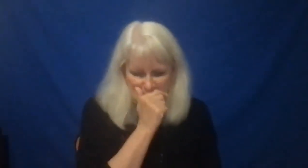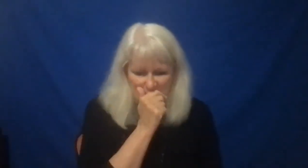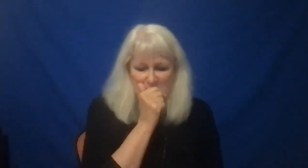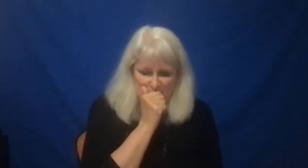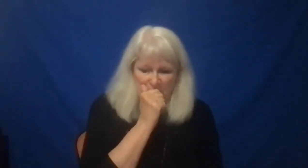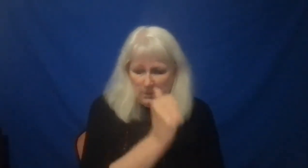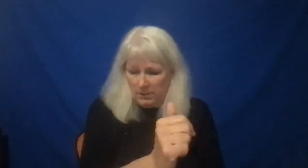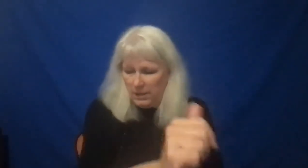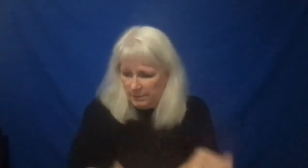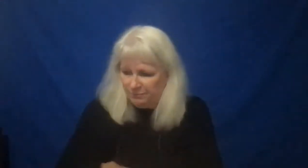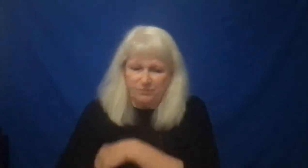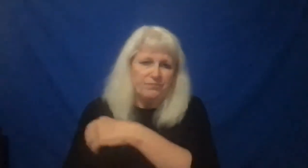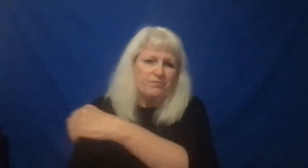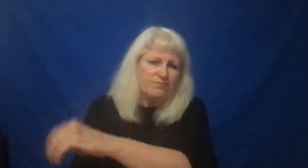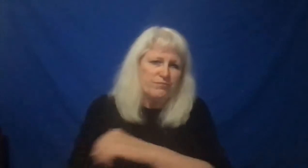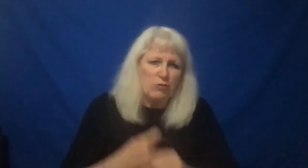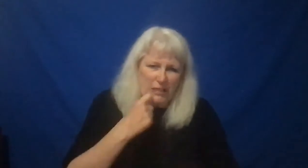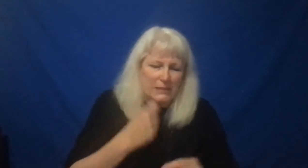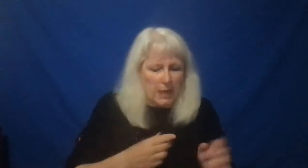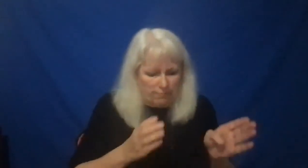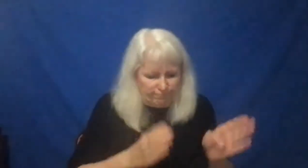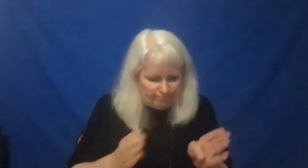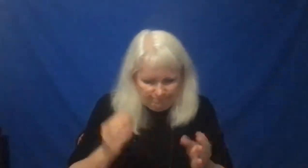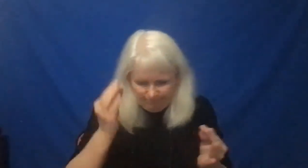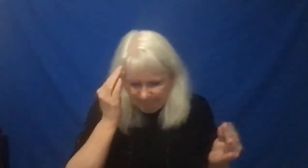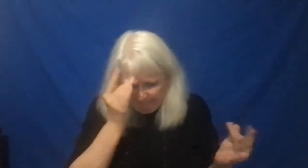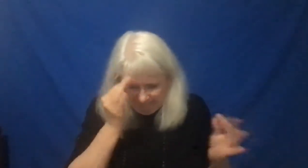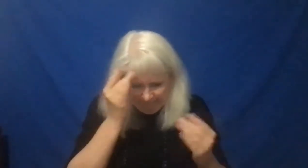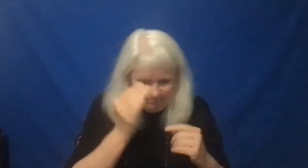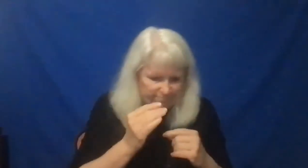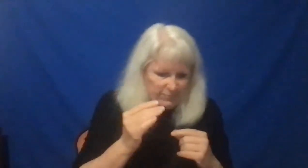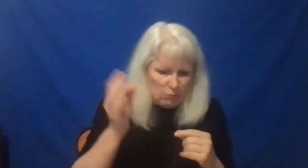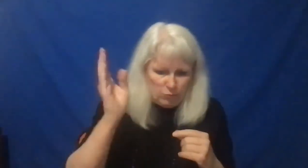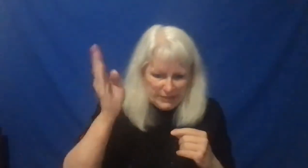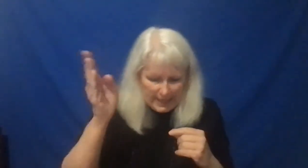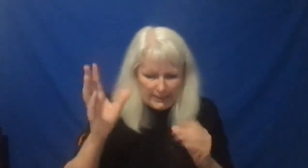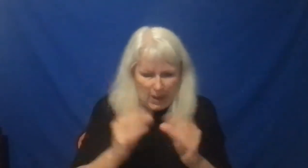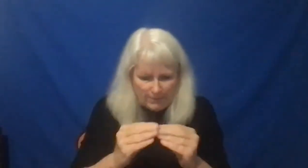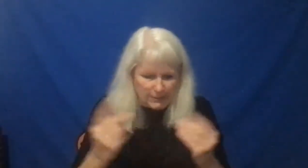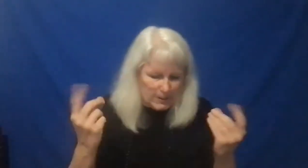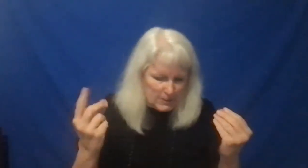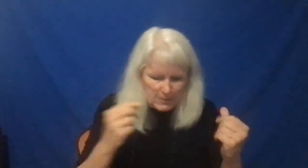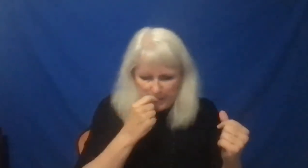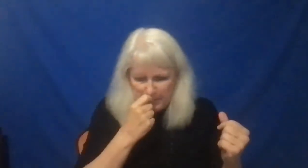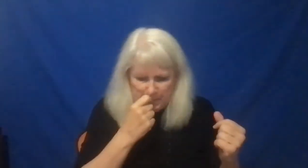thinking in these past days and thinking to myself that when I first started on the board, I did have